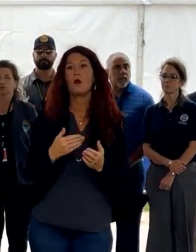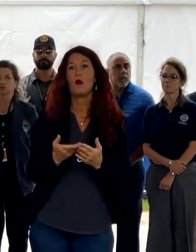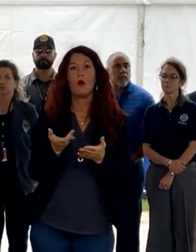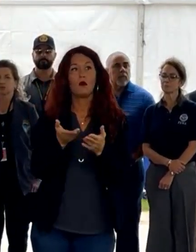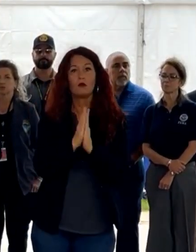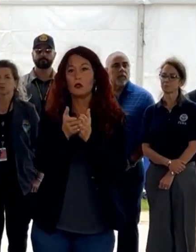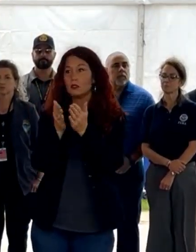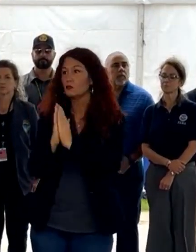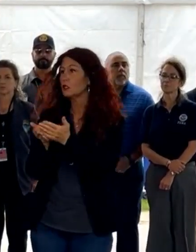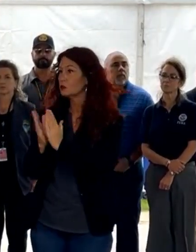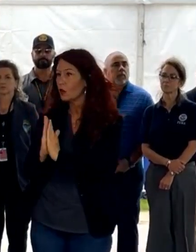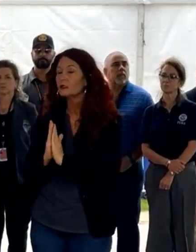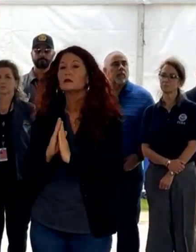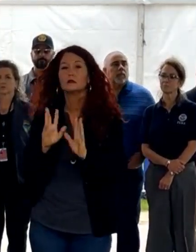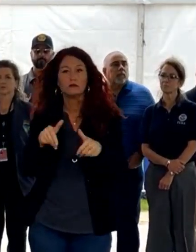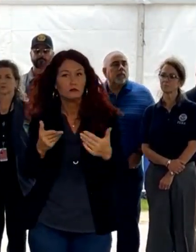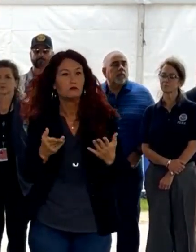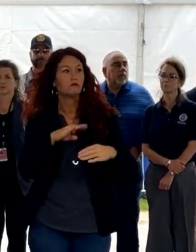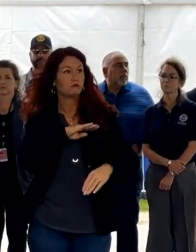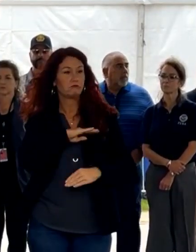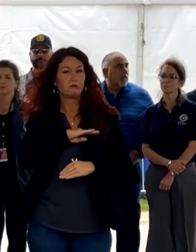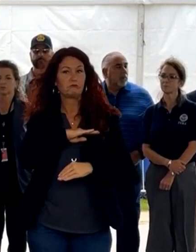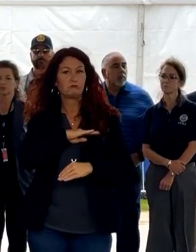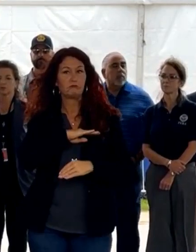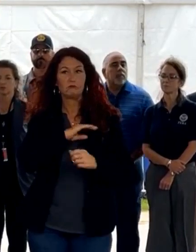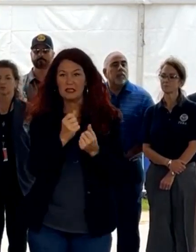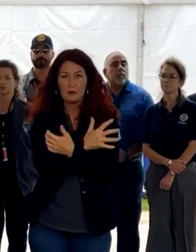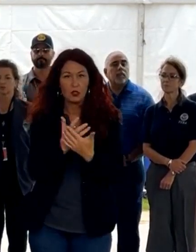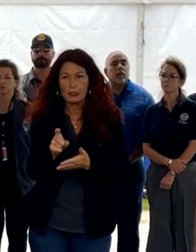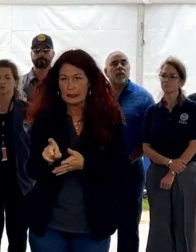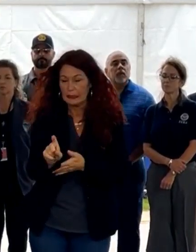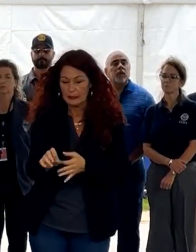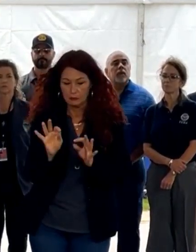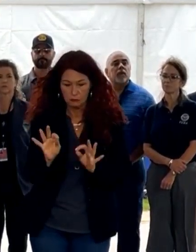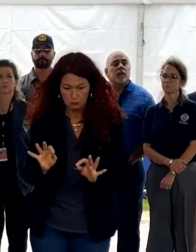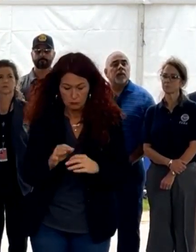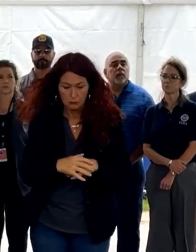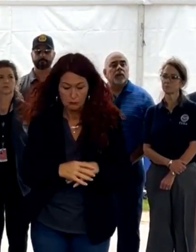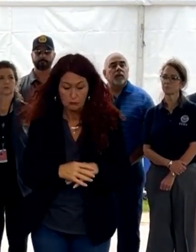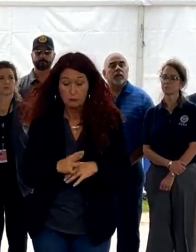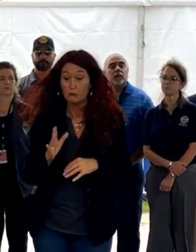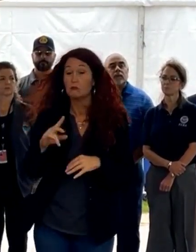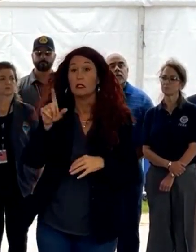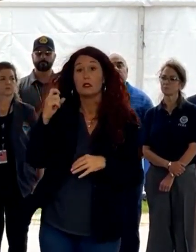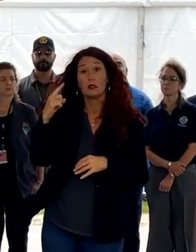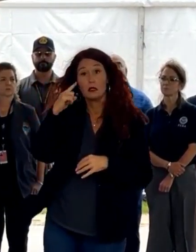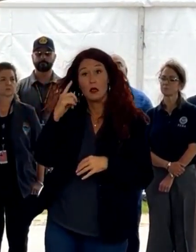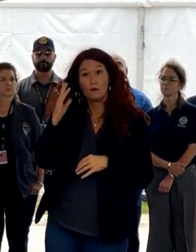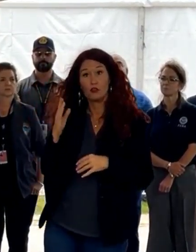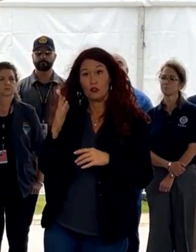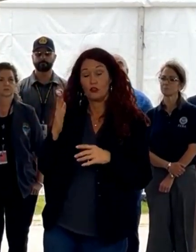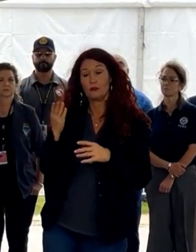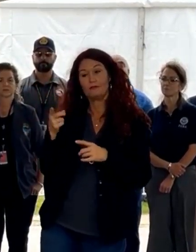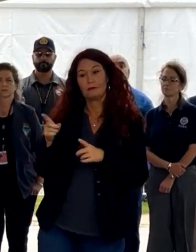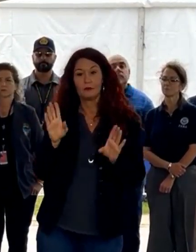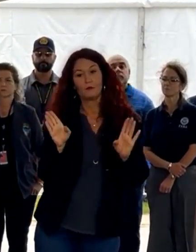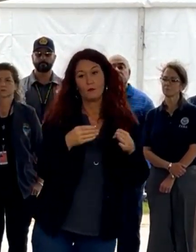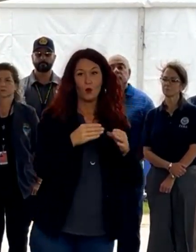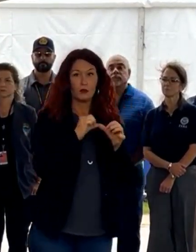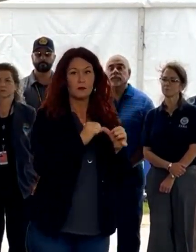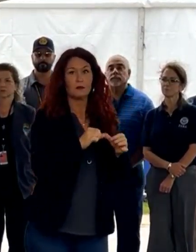needed. We will continue to monitor that situation, as well as the governor continues to remain focused on the efforts here in